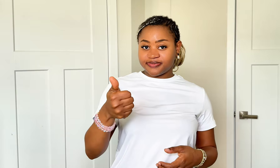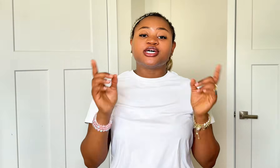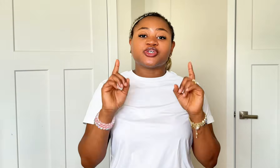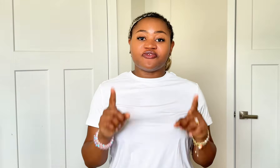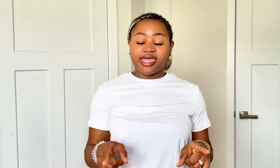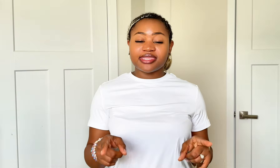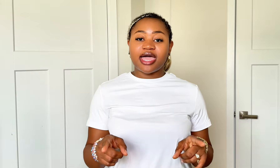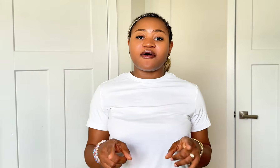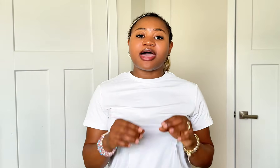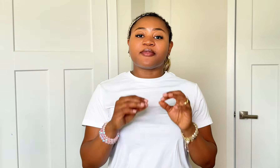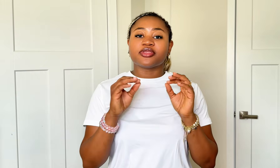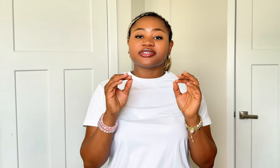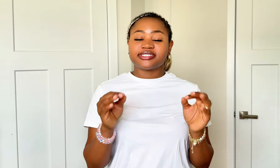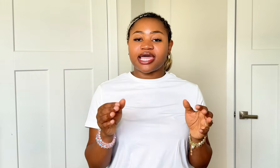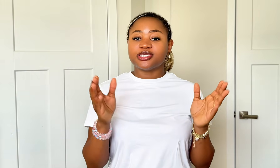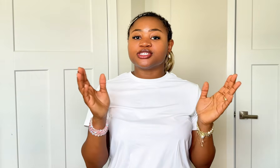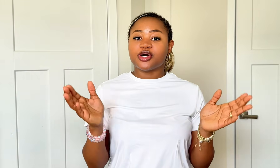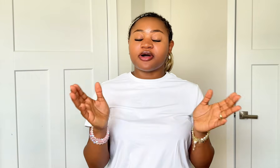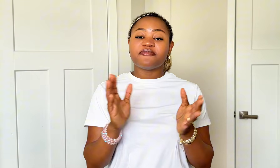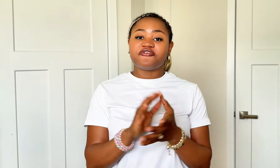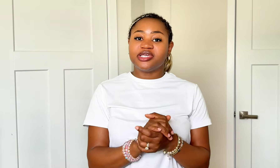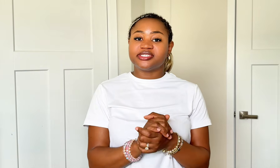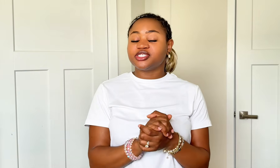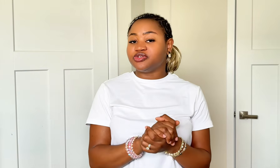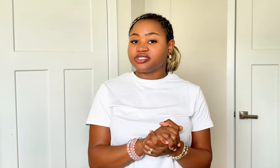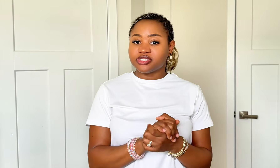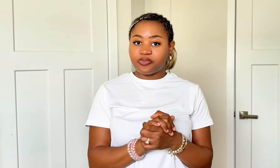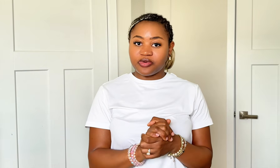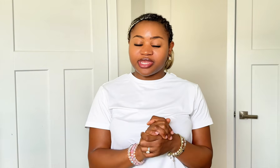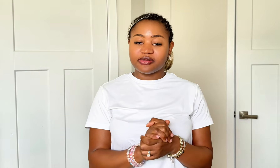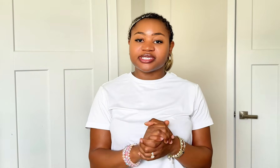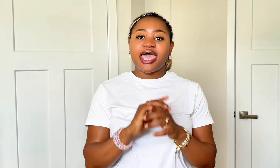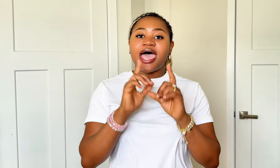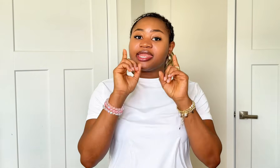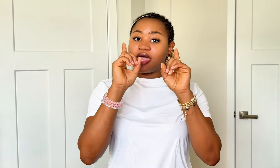So right now, I'm going to sign some phrases using the pronouns, and I